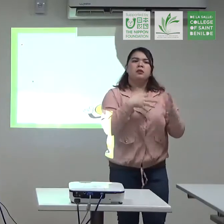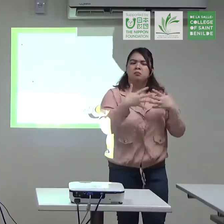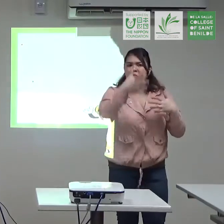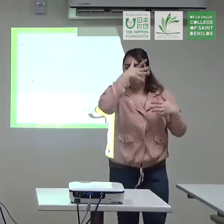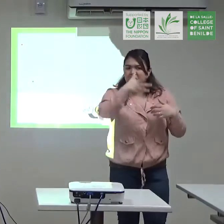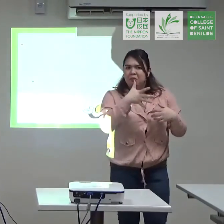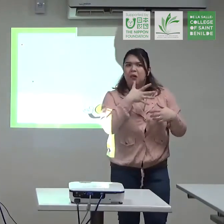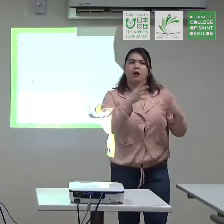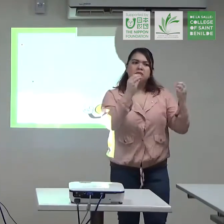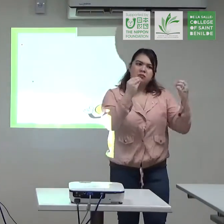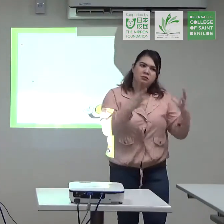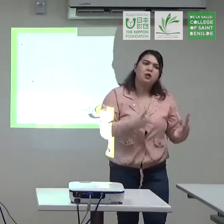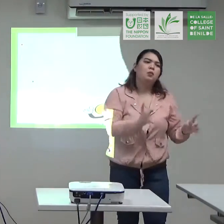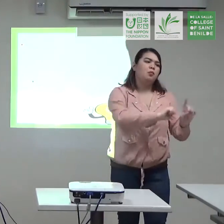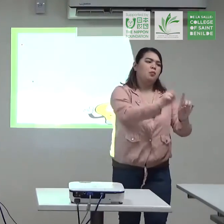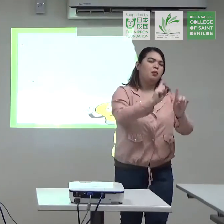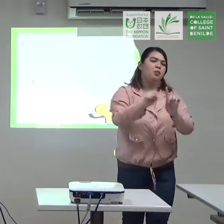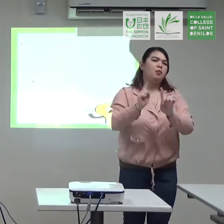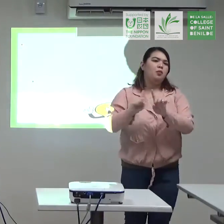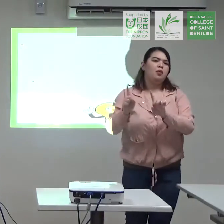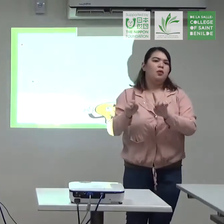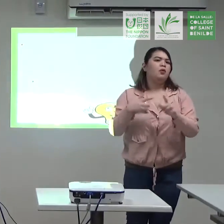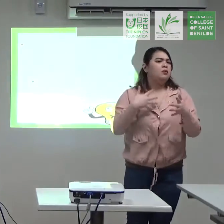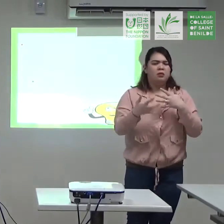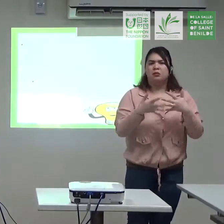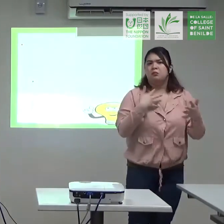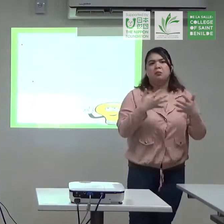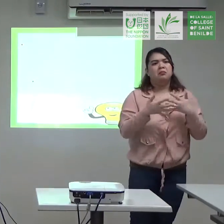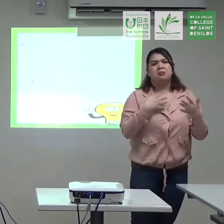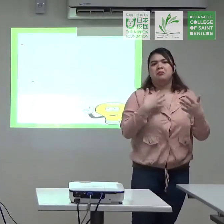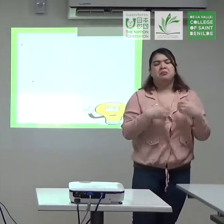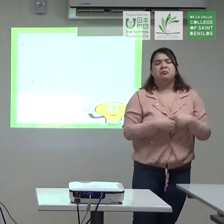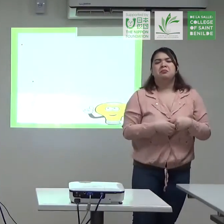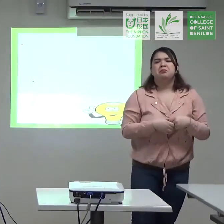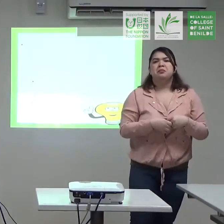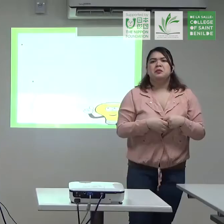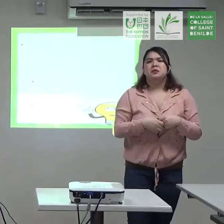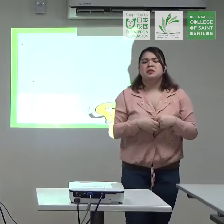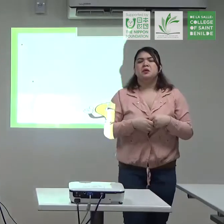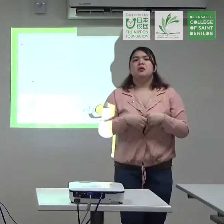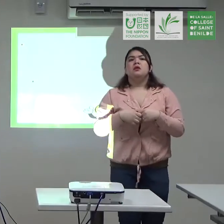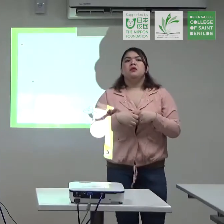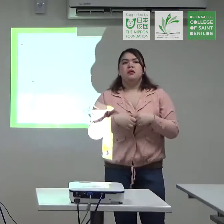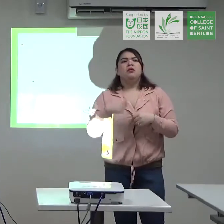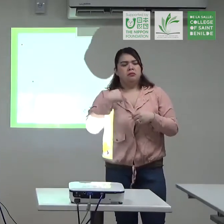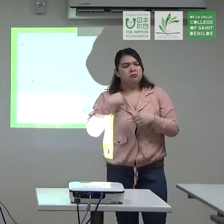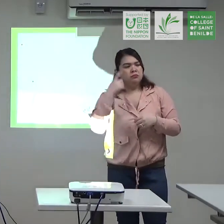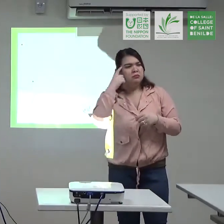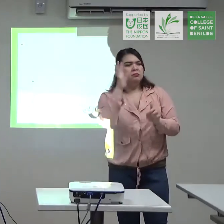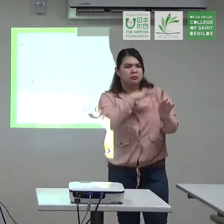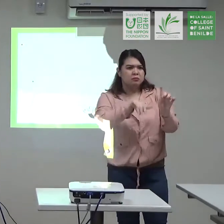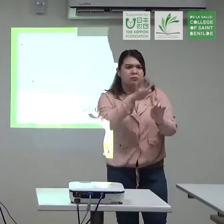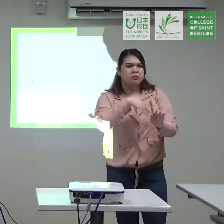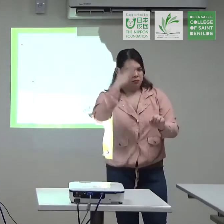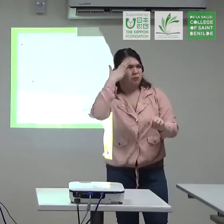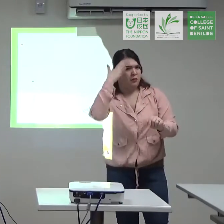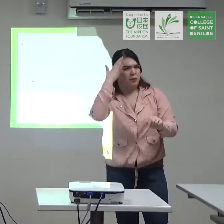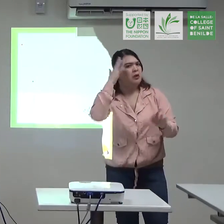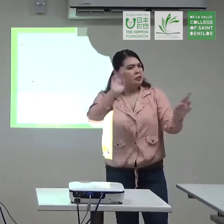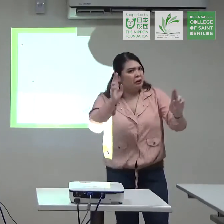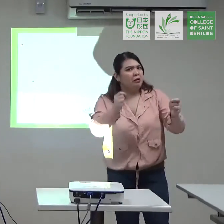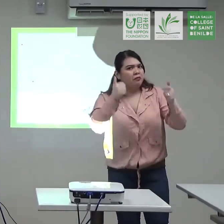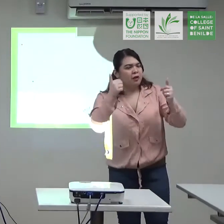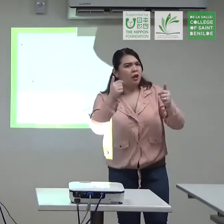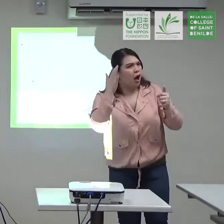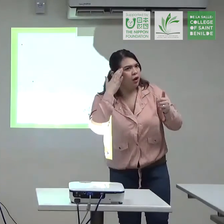interconnected with the household within the family. So they would right away know about the